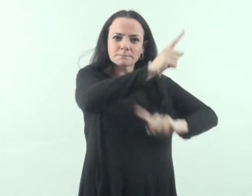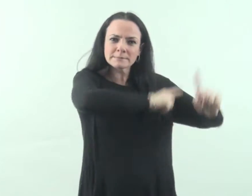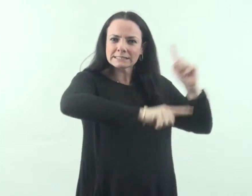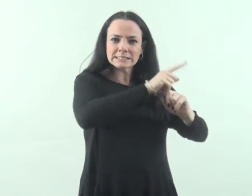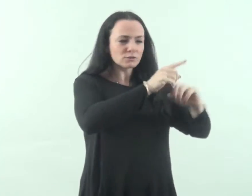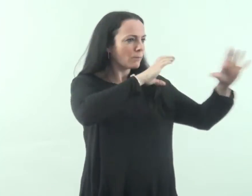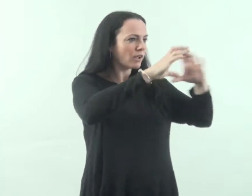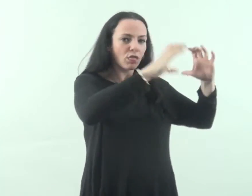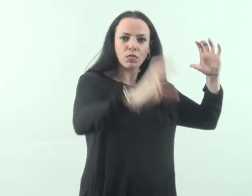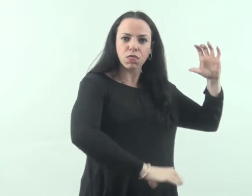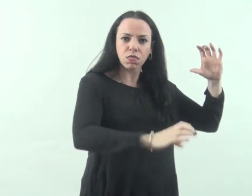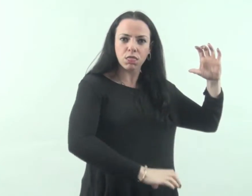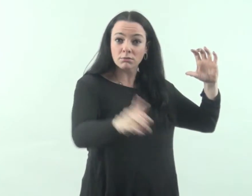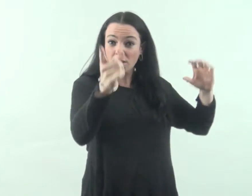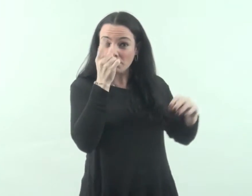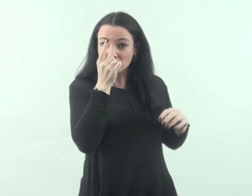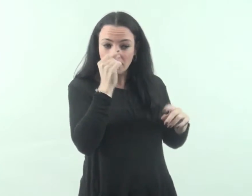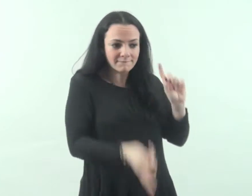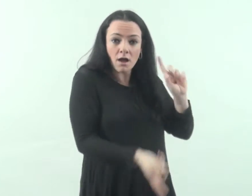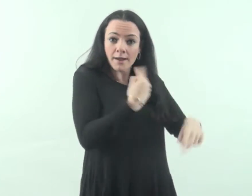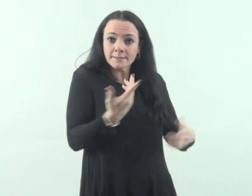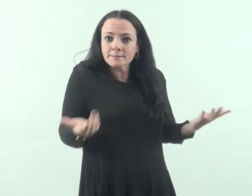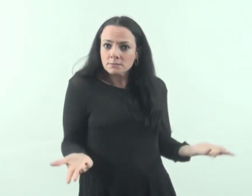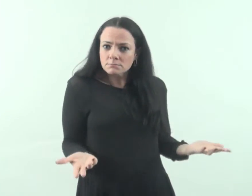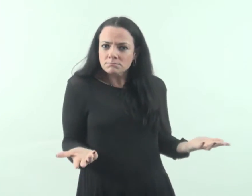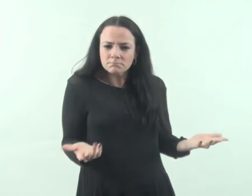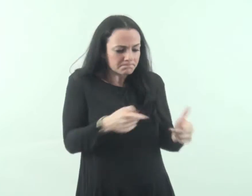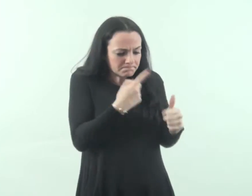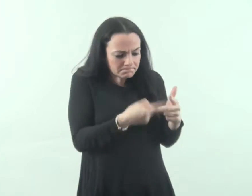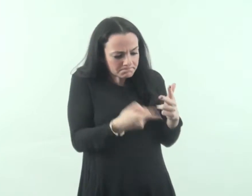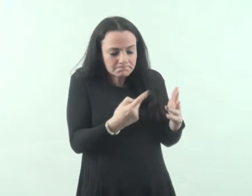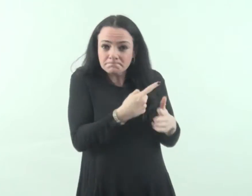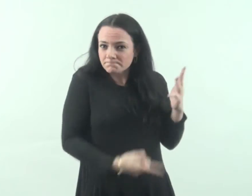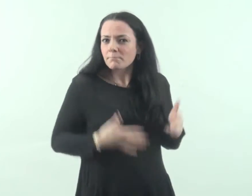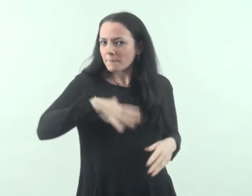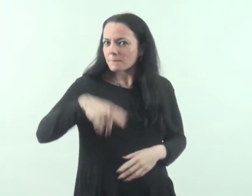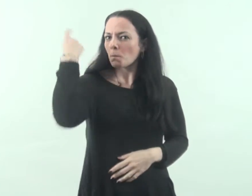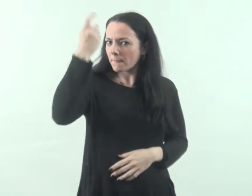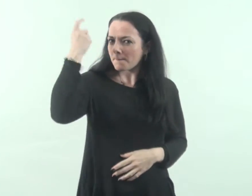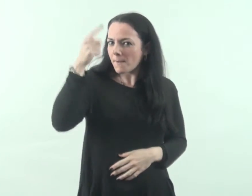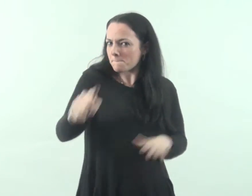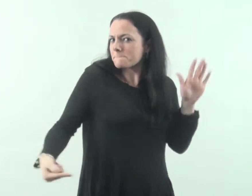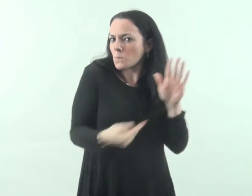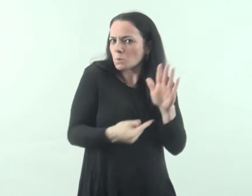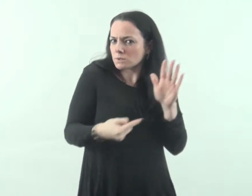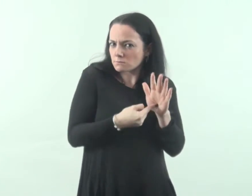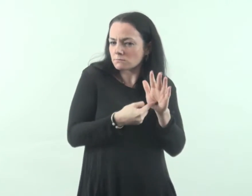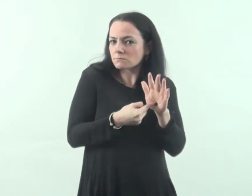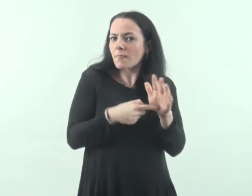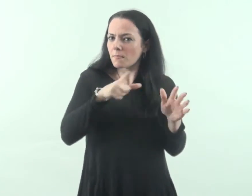manager, for example, it could be an important meeting, you could get fired. There's loads of examples that you need to think about.